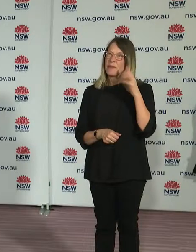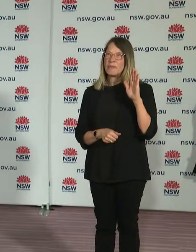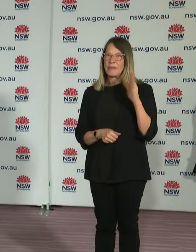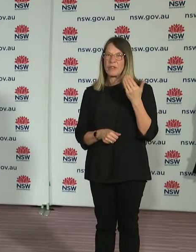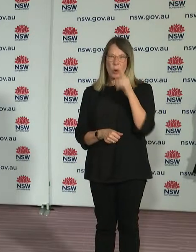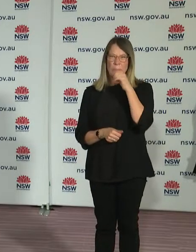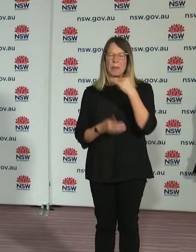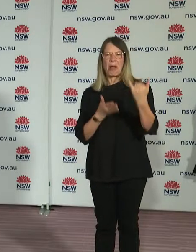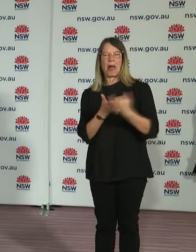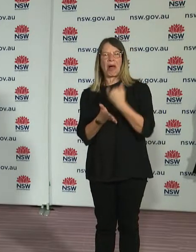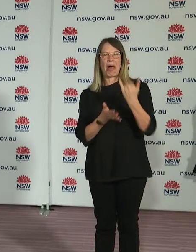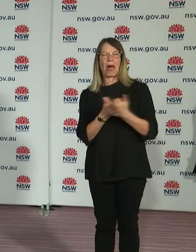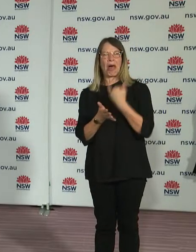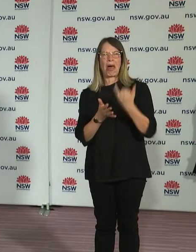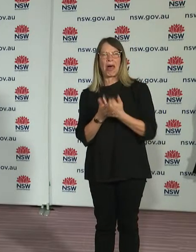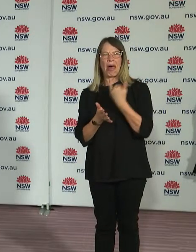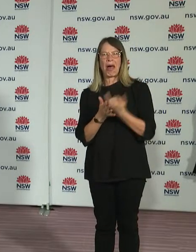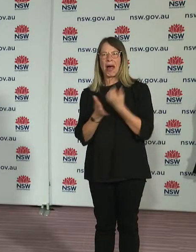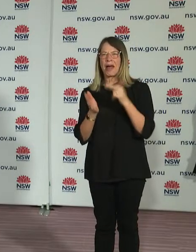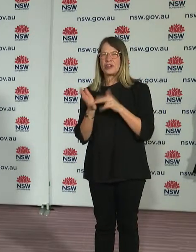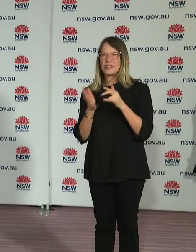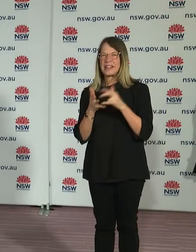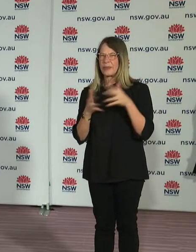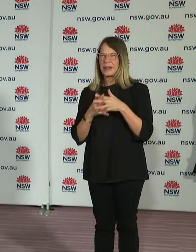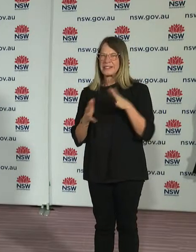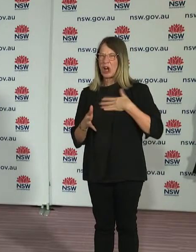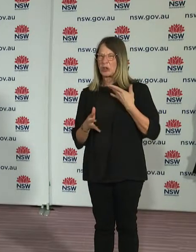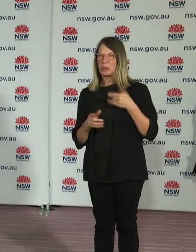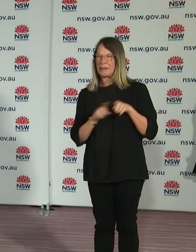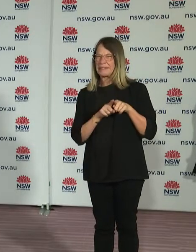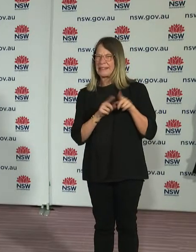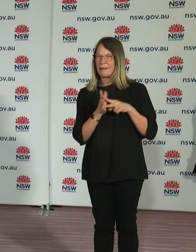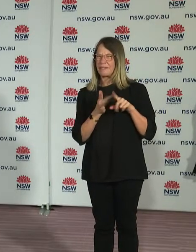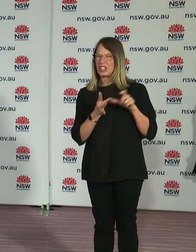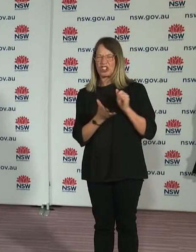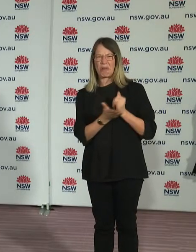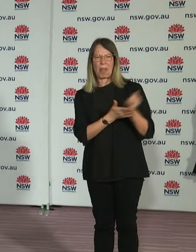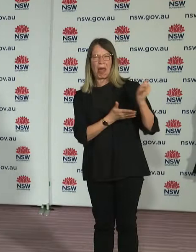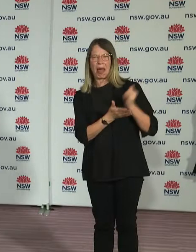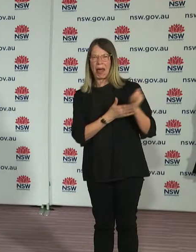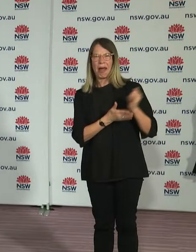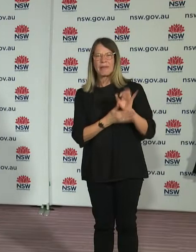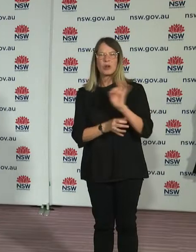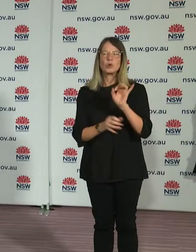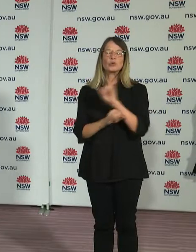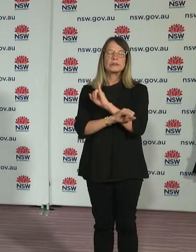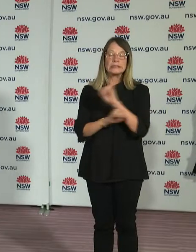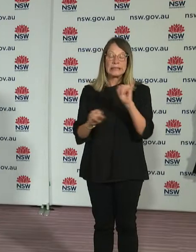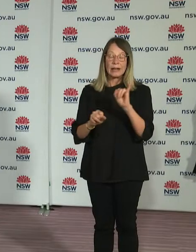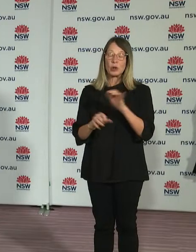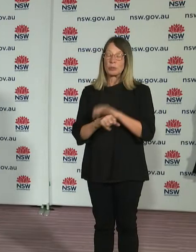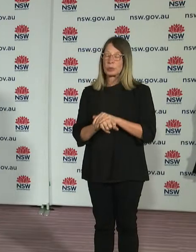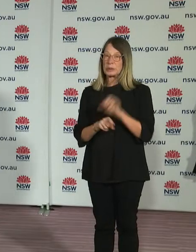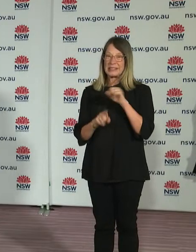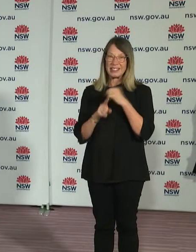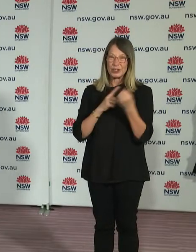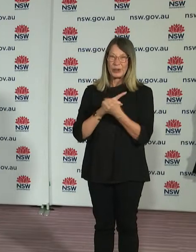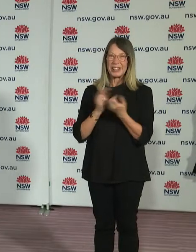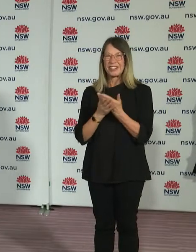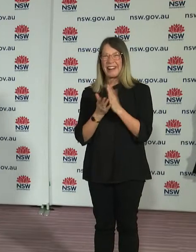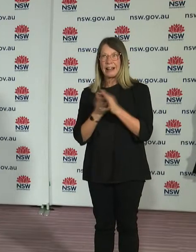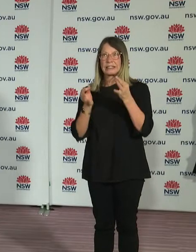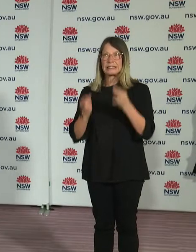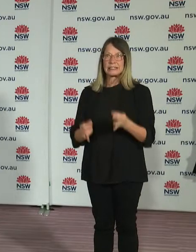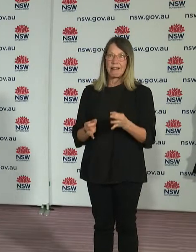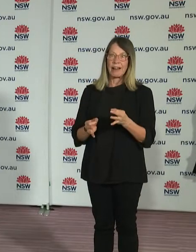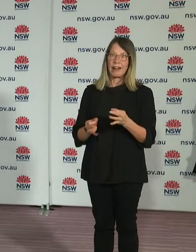Wales, and I don't want to inflict that on anybody else. It's a very, very horrible situation to be in, very difficult to make decisions which impact lives every day, and